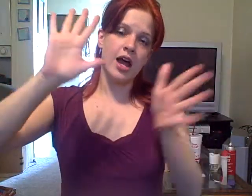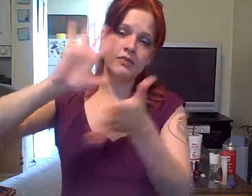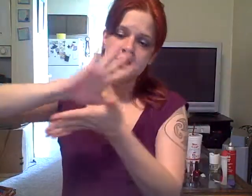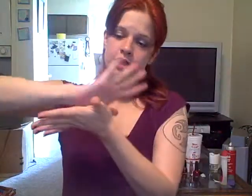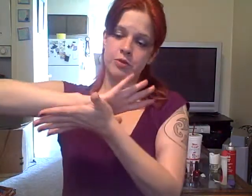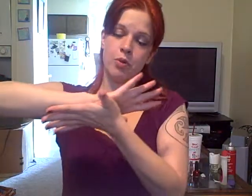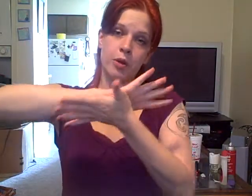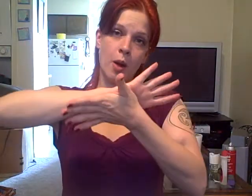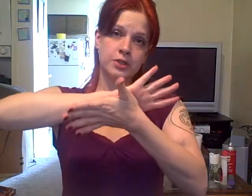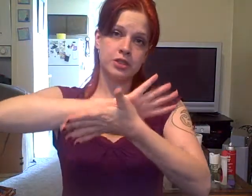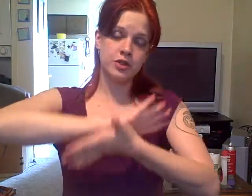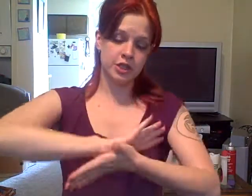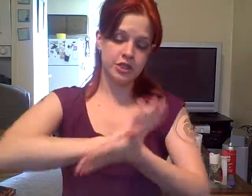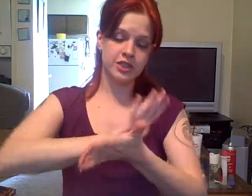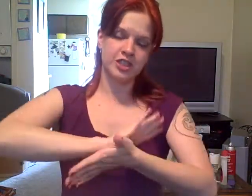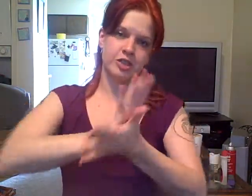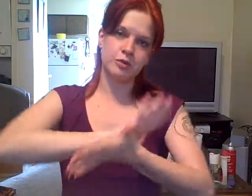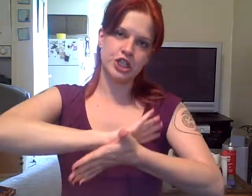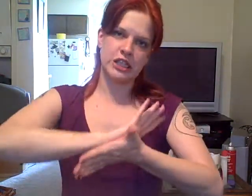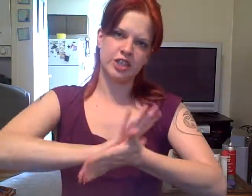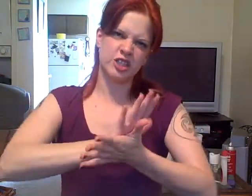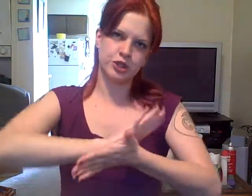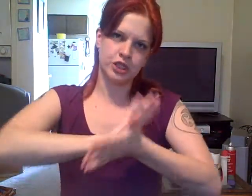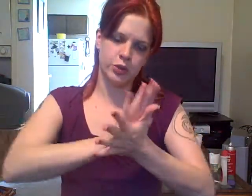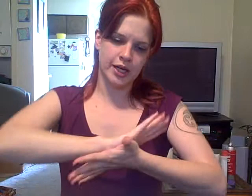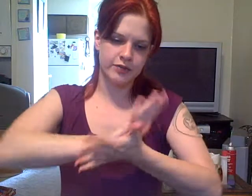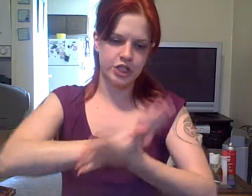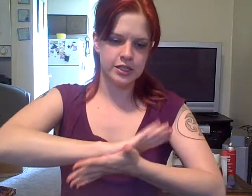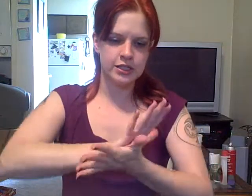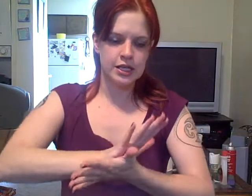5s and you point them opposite directions and you smush it like you're smushing the way out of cheese.